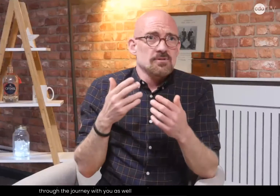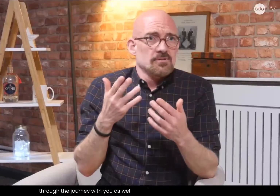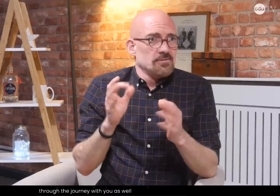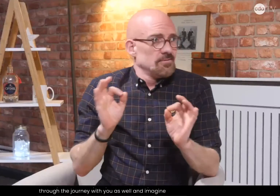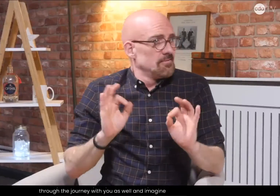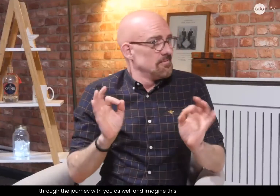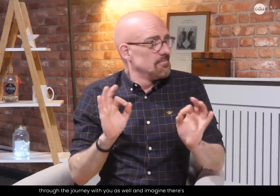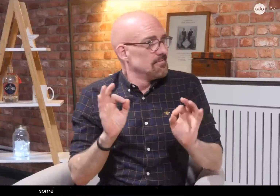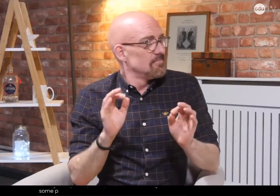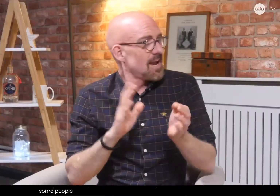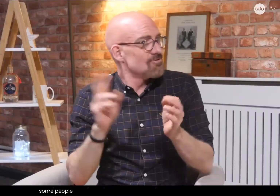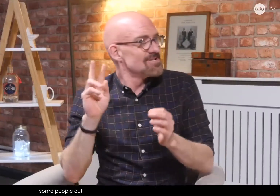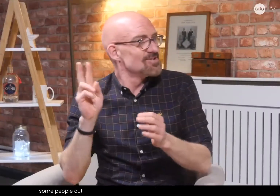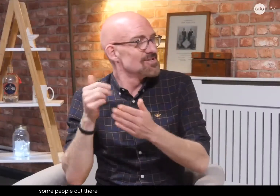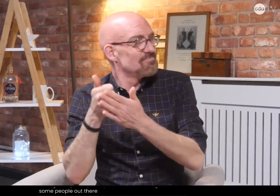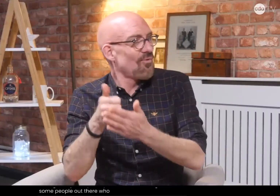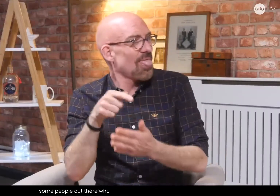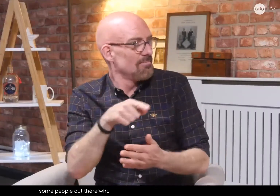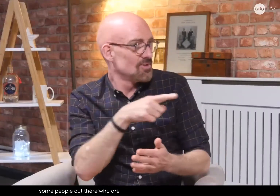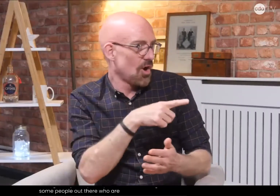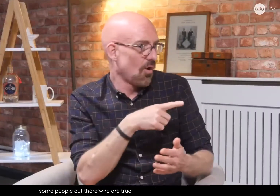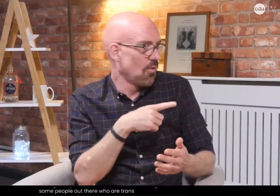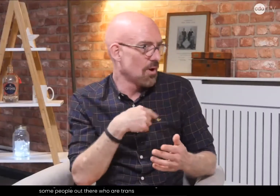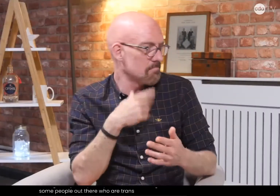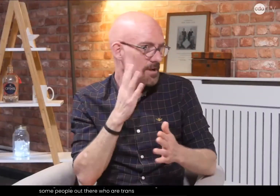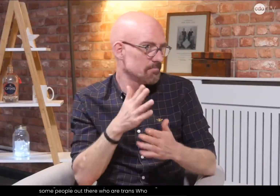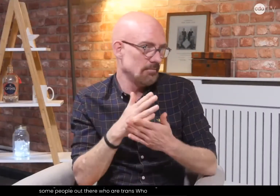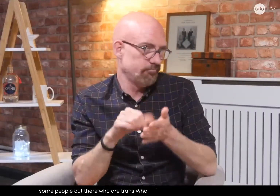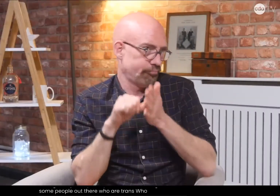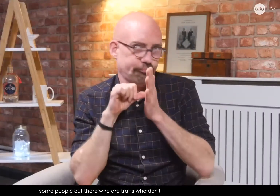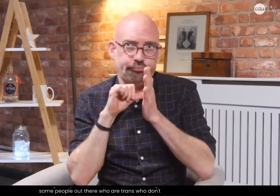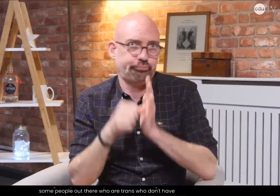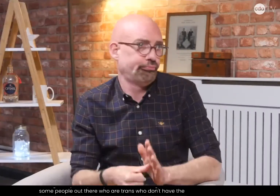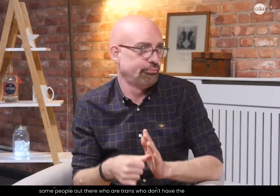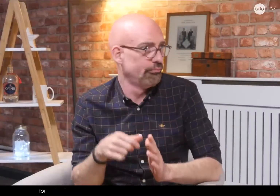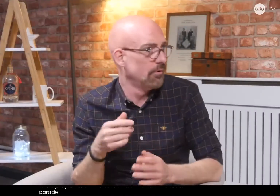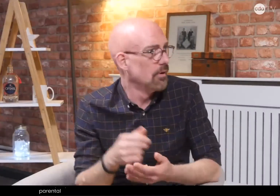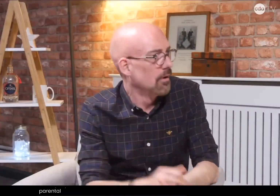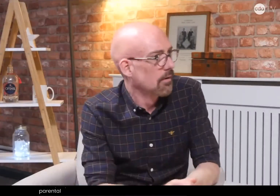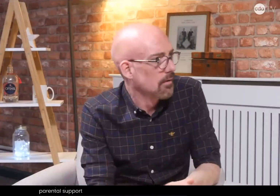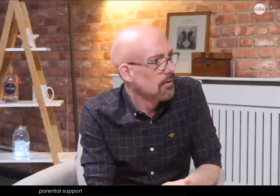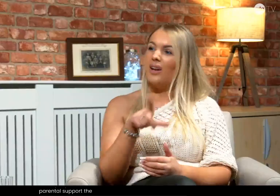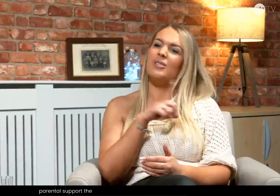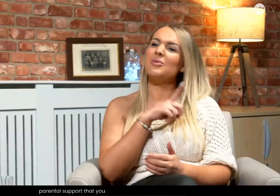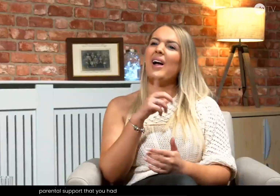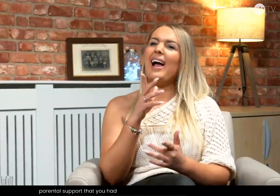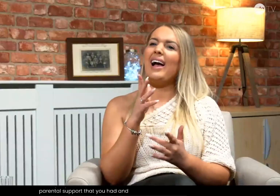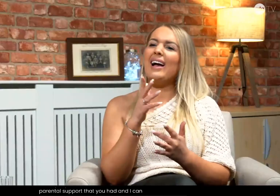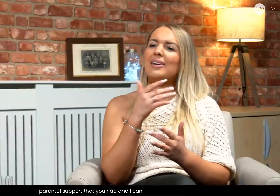there who are trans who don't have the parental support that you had, and I can't imagine how hard that must be for